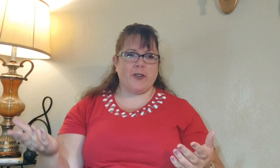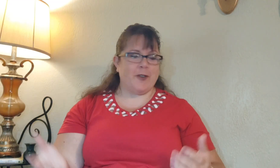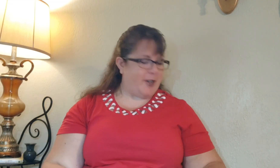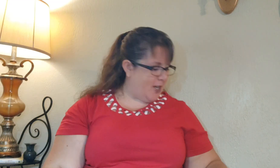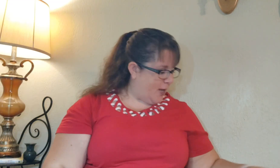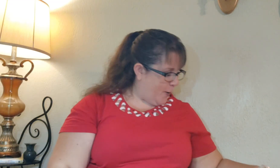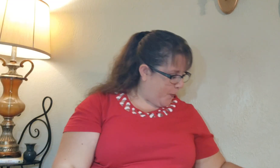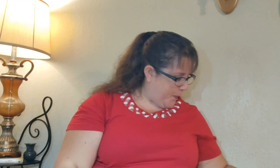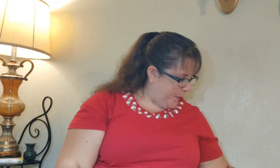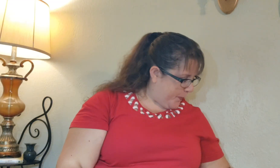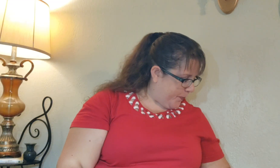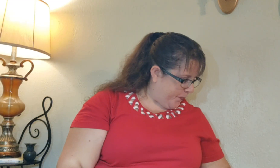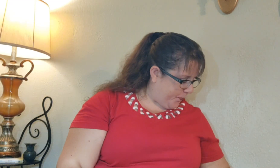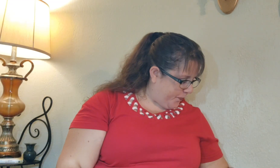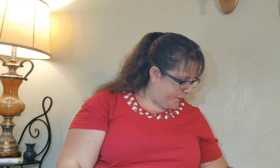food.